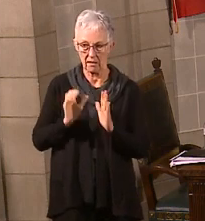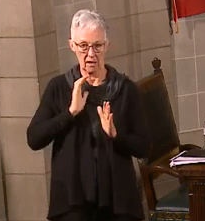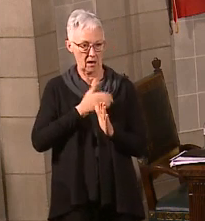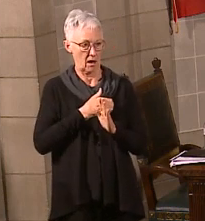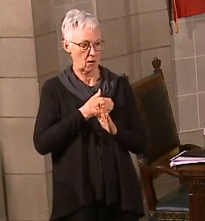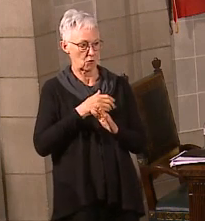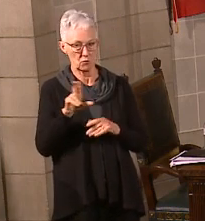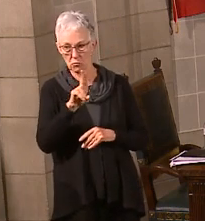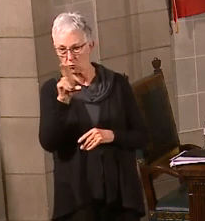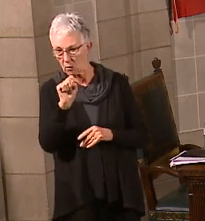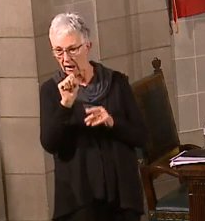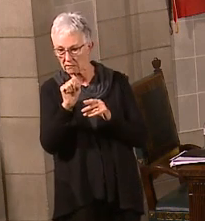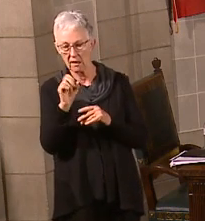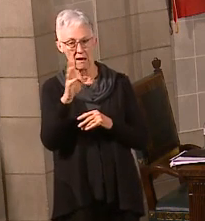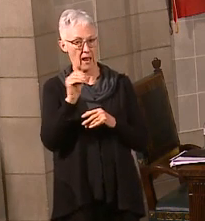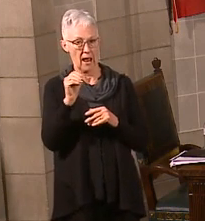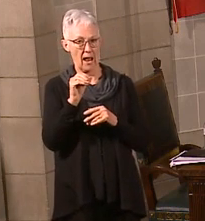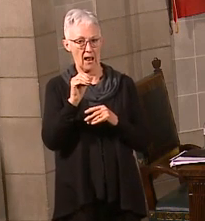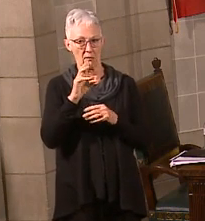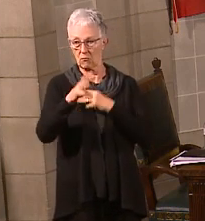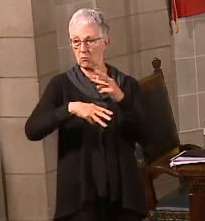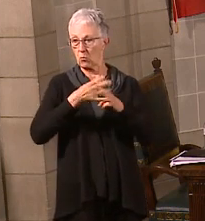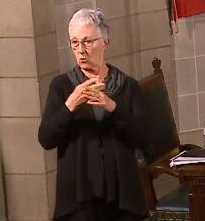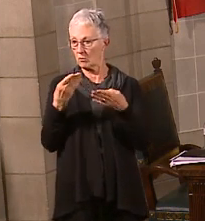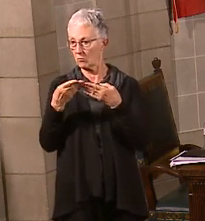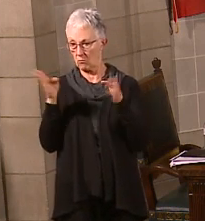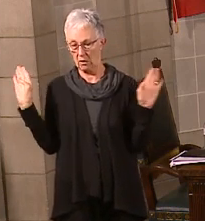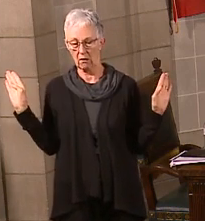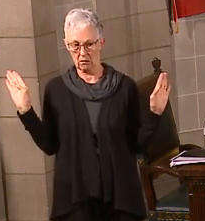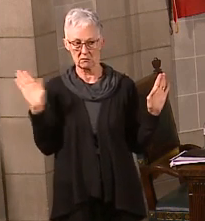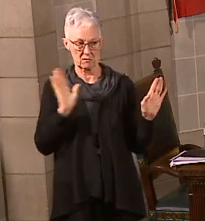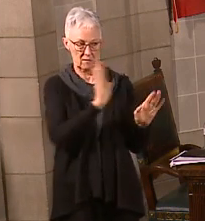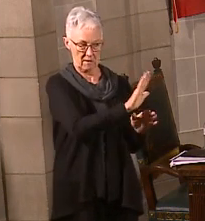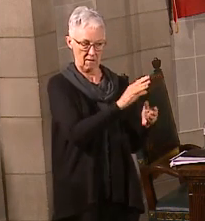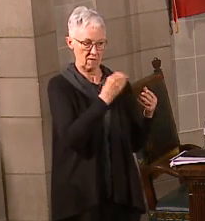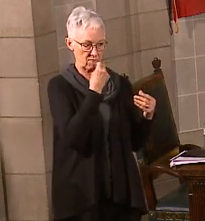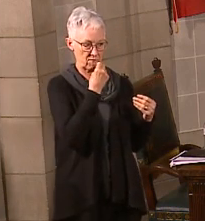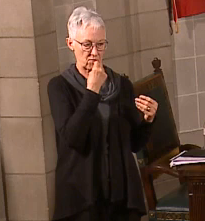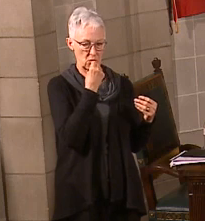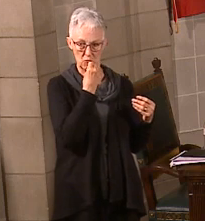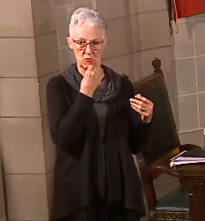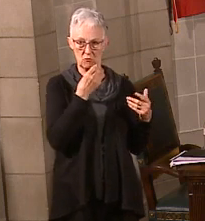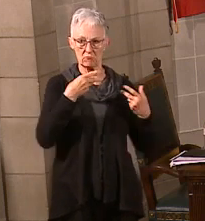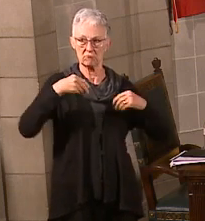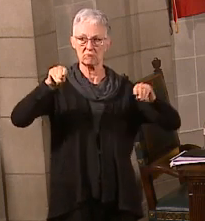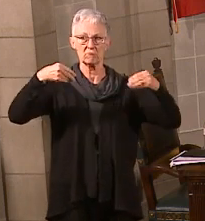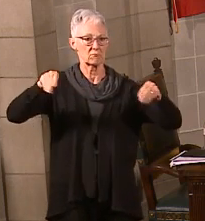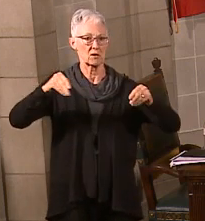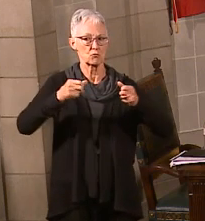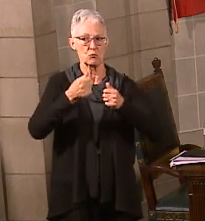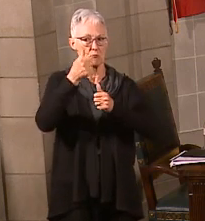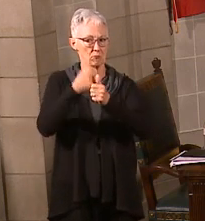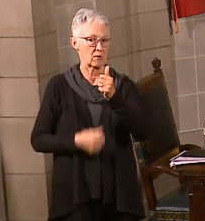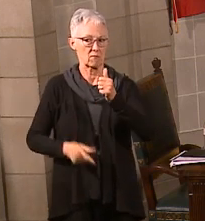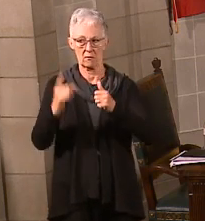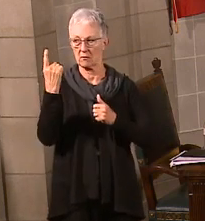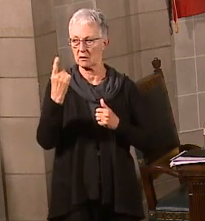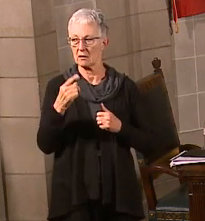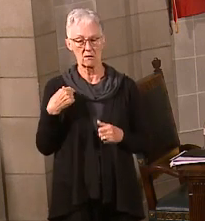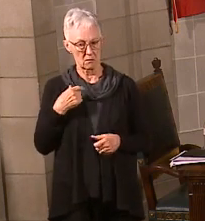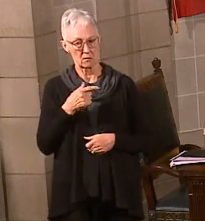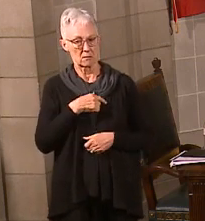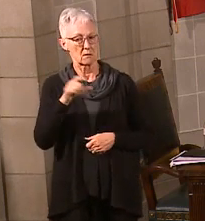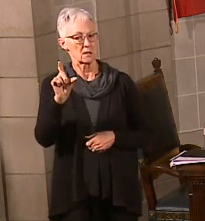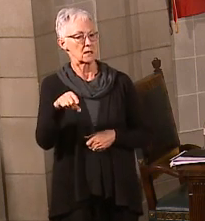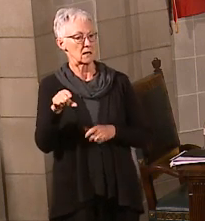ideas or guidance in their workplace to be able to share with their supervisors, I would recommend they do that. That they say, hey, here's a way that we could